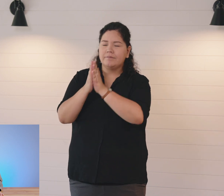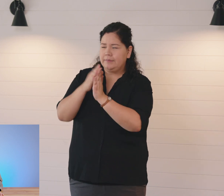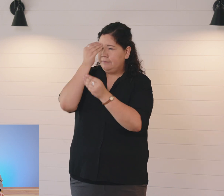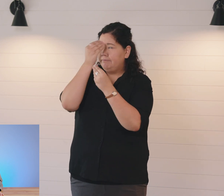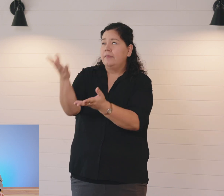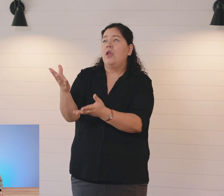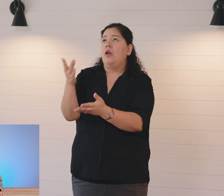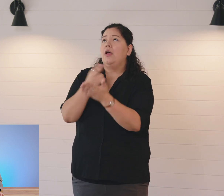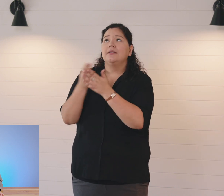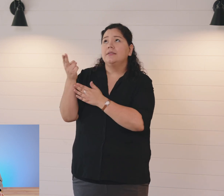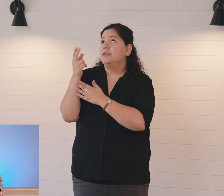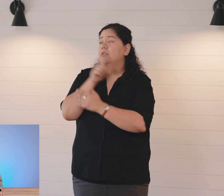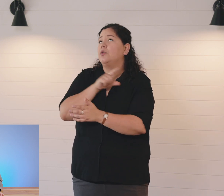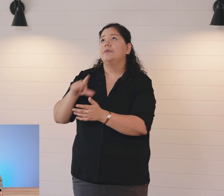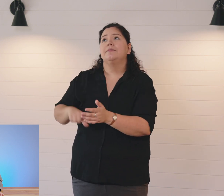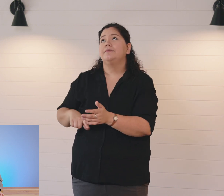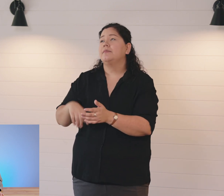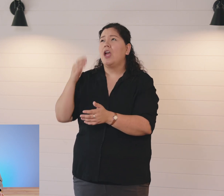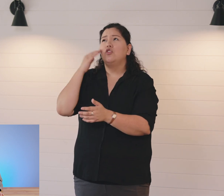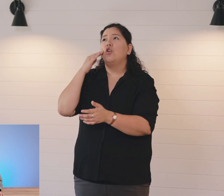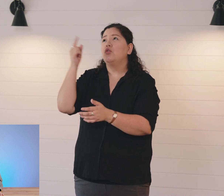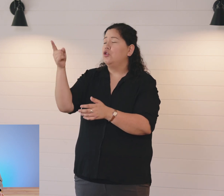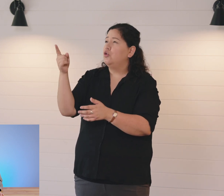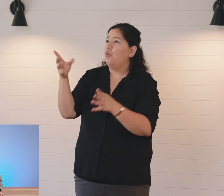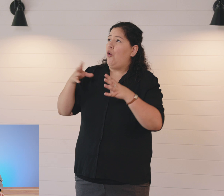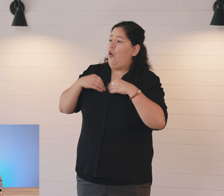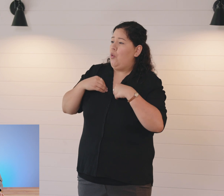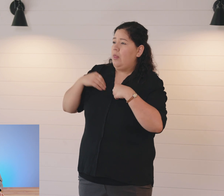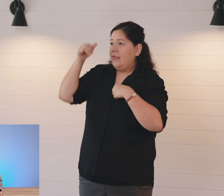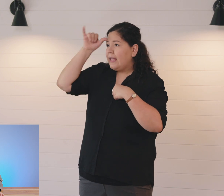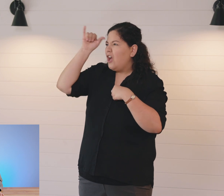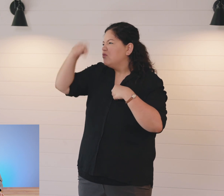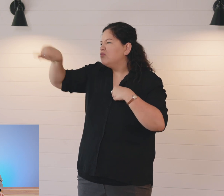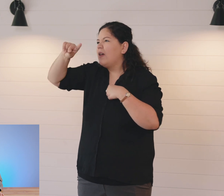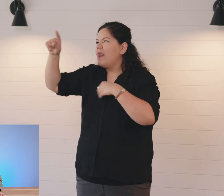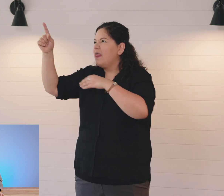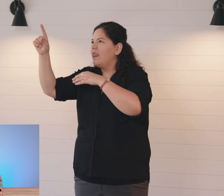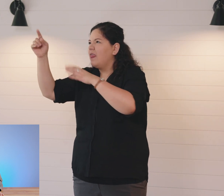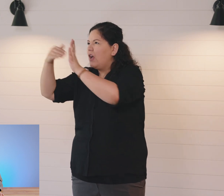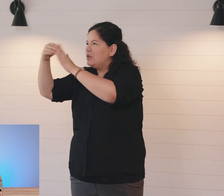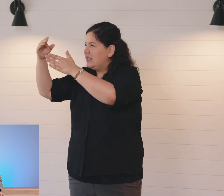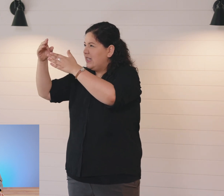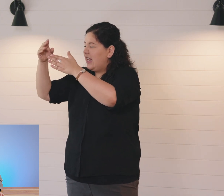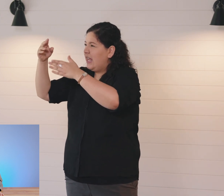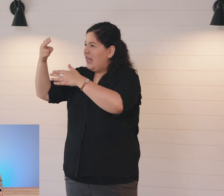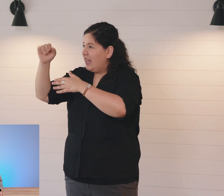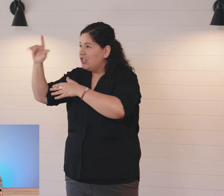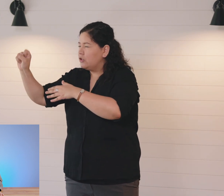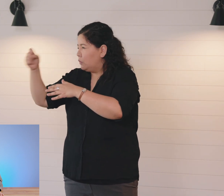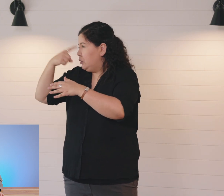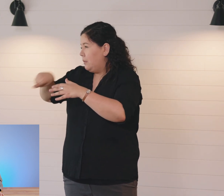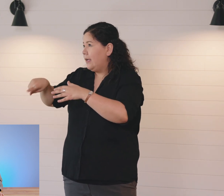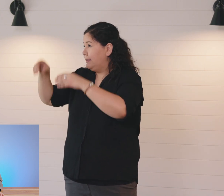honestly, Lord, I know you own the cattle on 1,000 hills. Well, we need $10,000, so could you sell some of the cattle and give us the